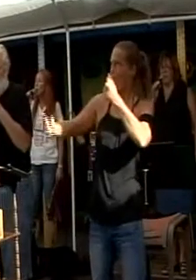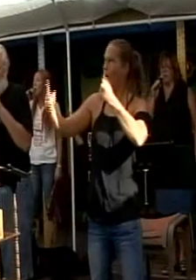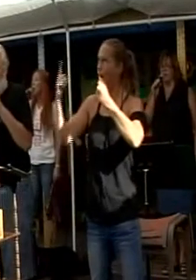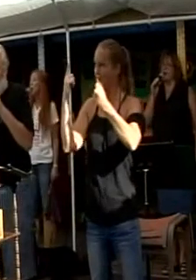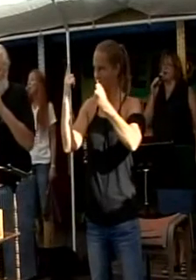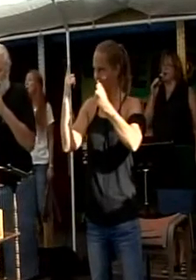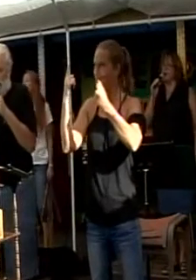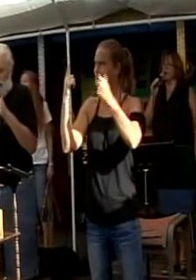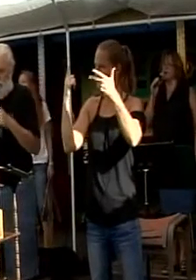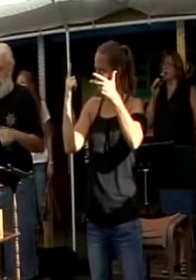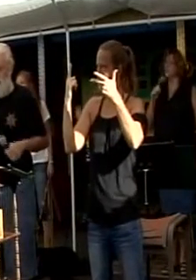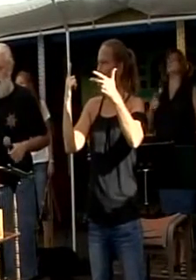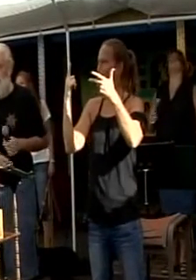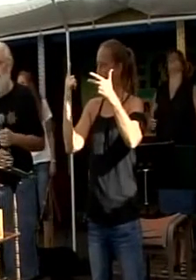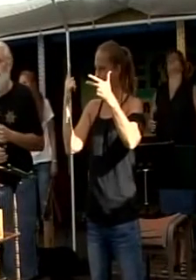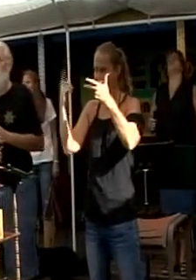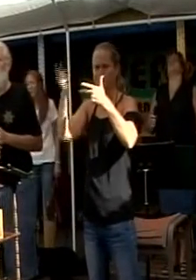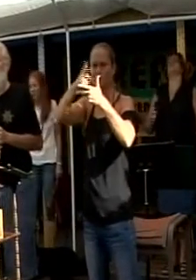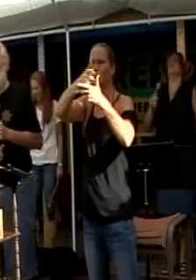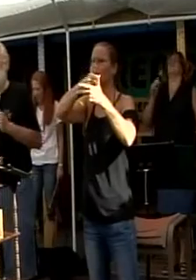three in